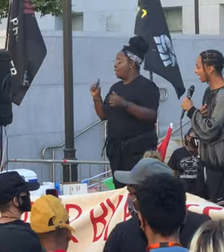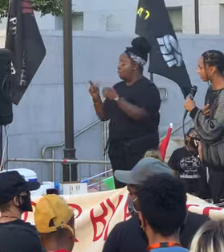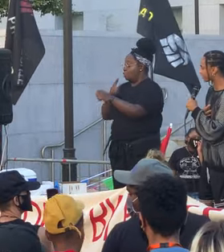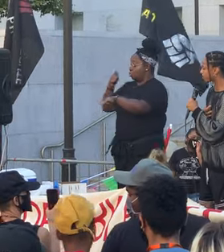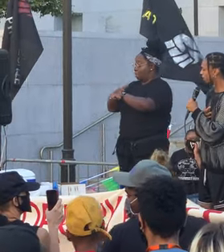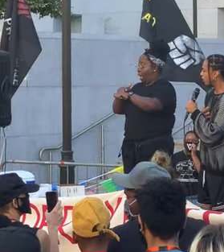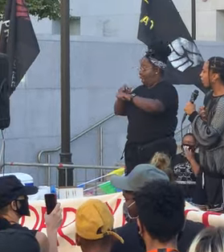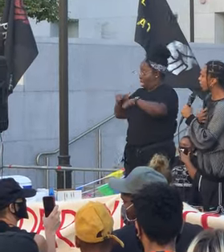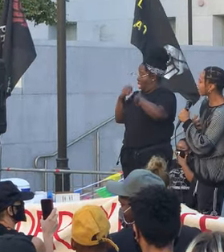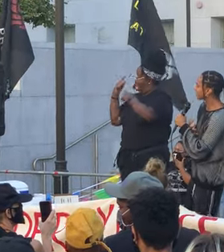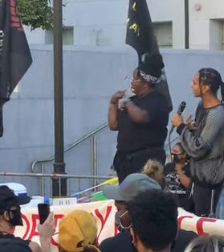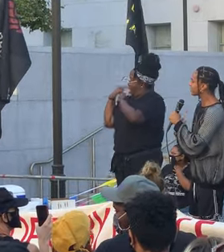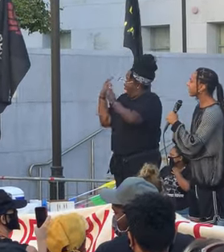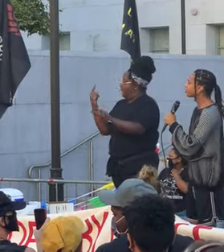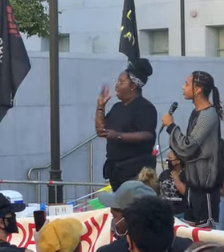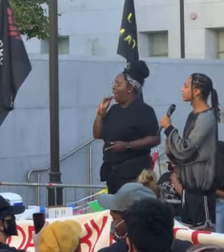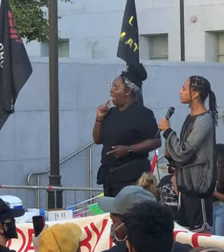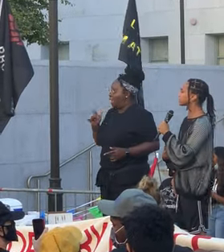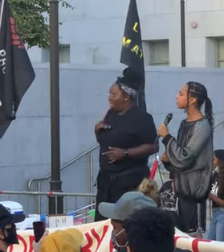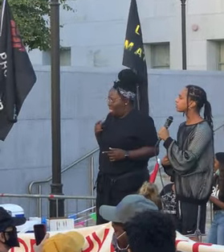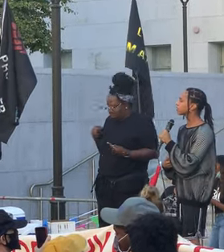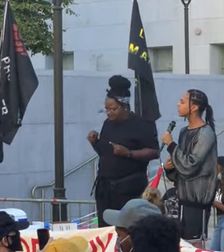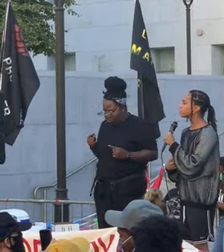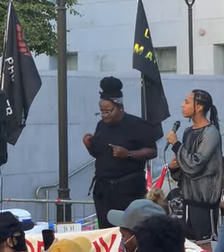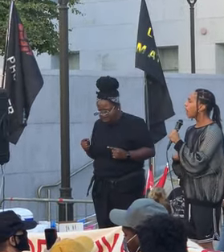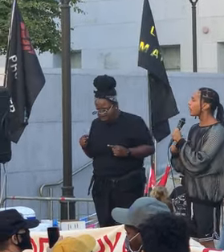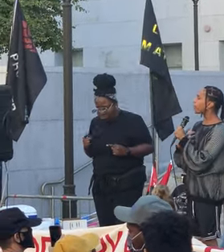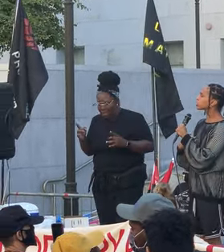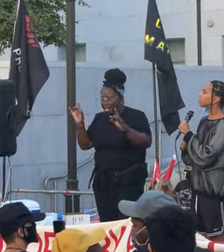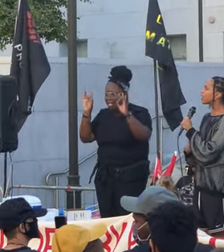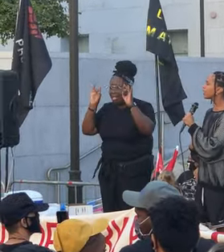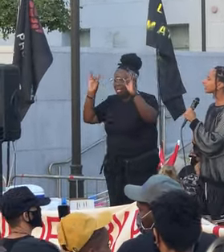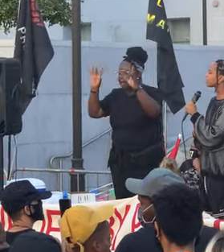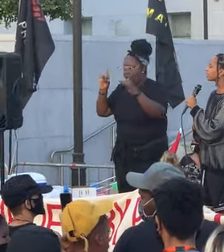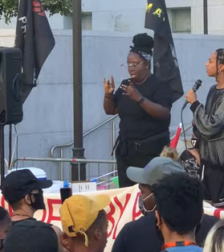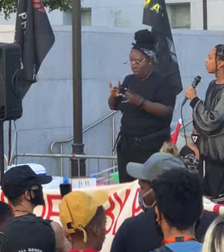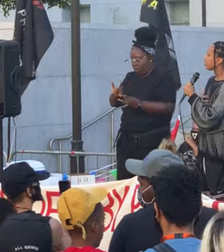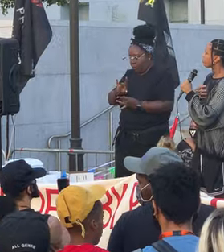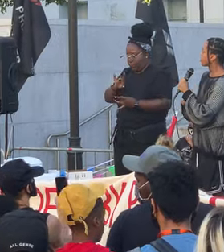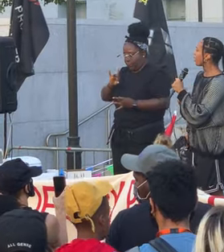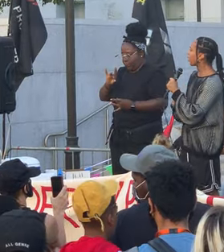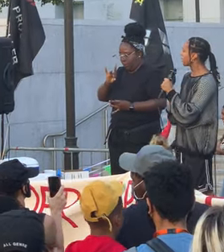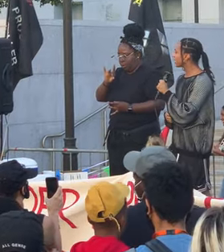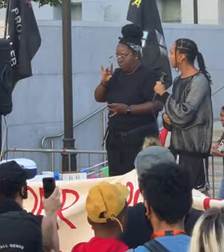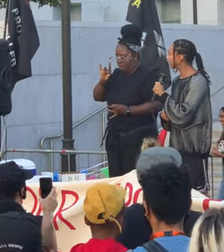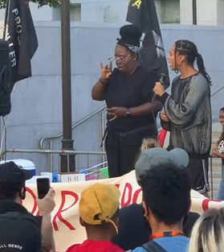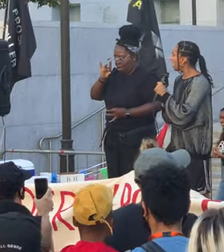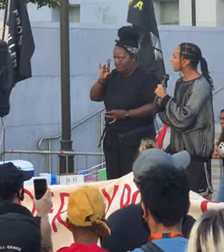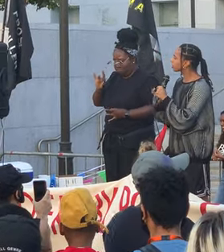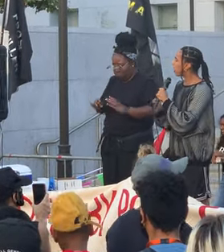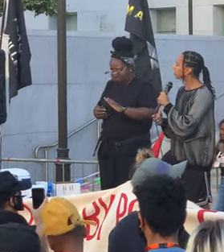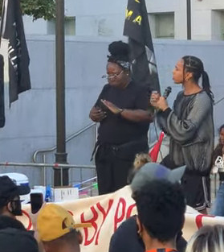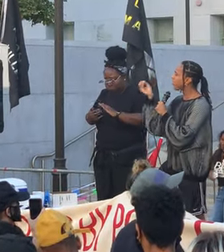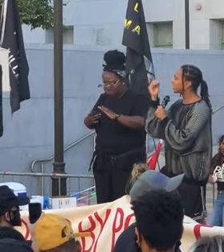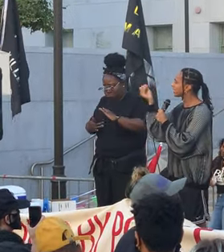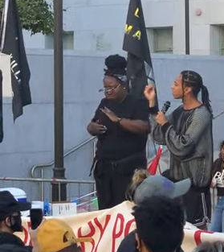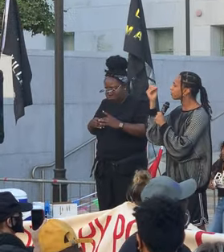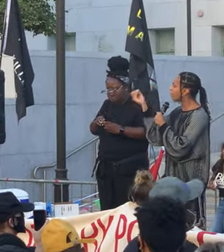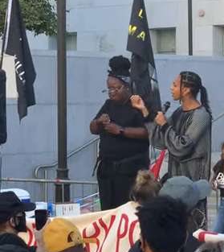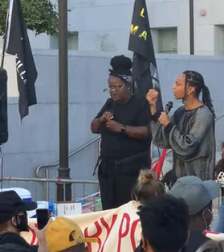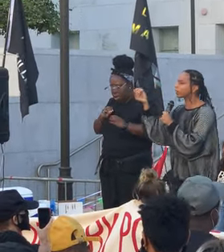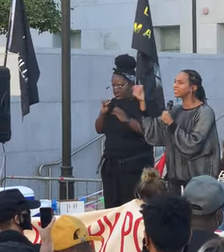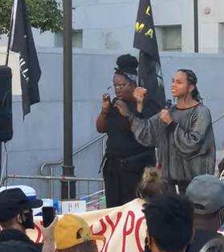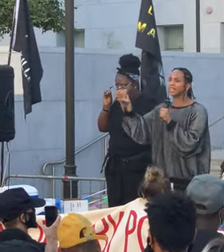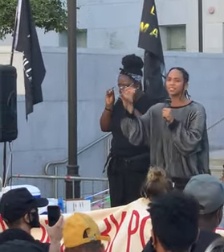our lives, we are feeling the tensions of our spirits growing and our souls awakening.